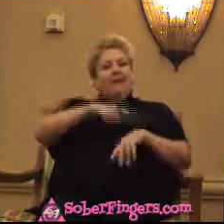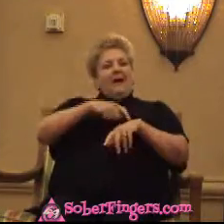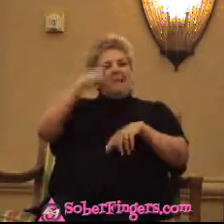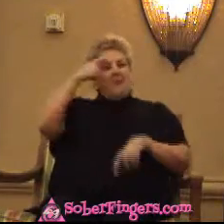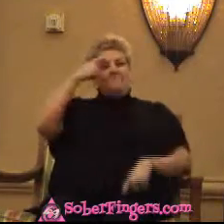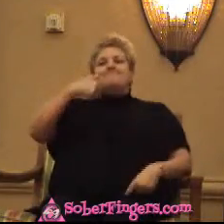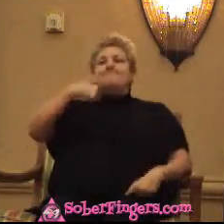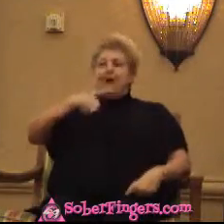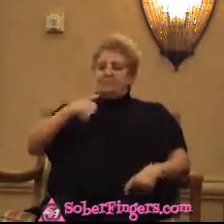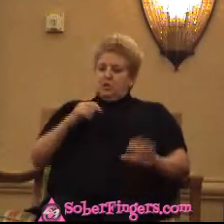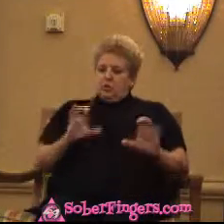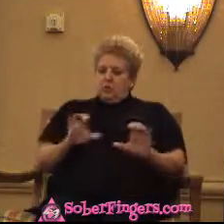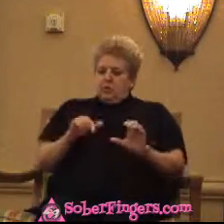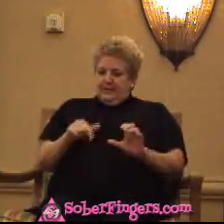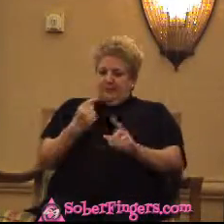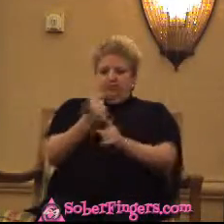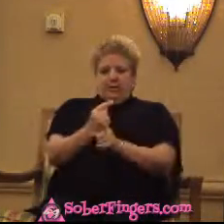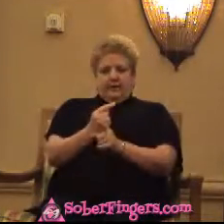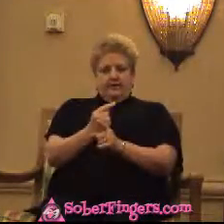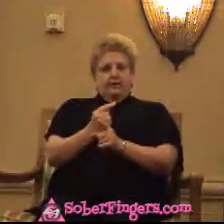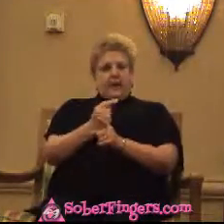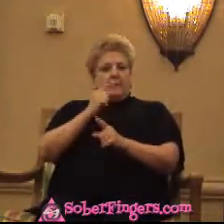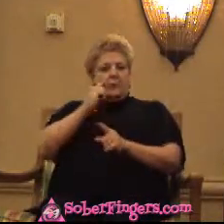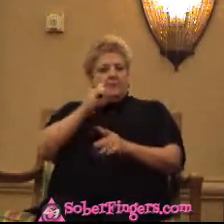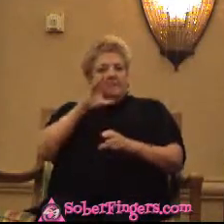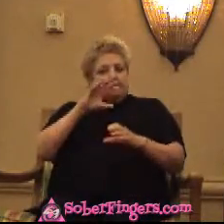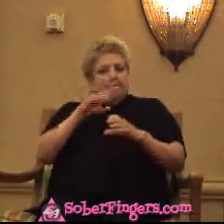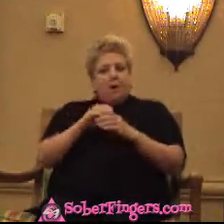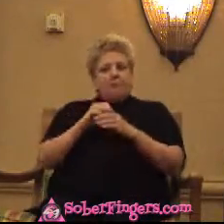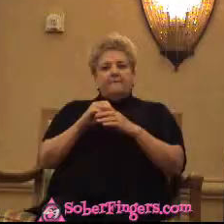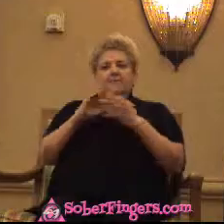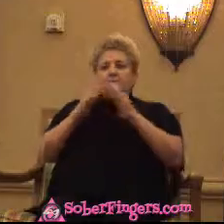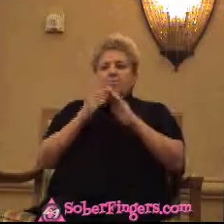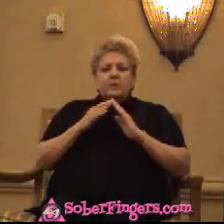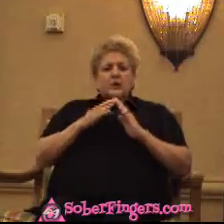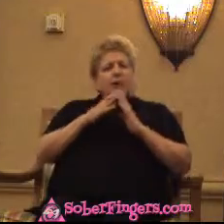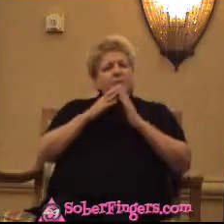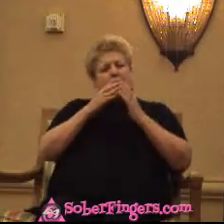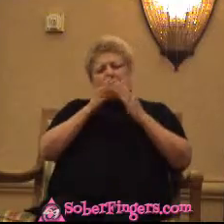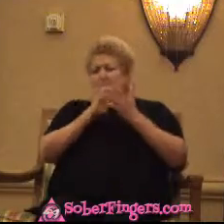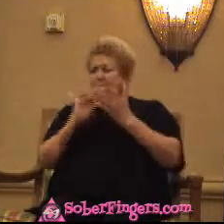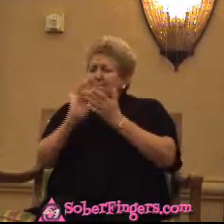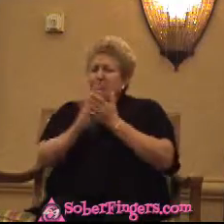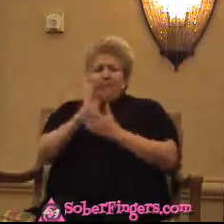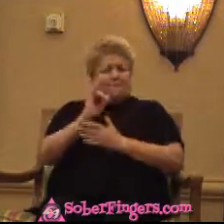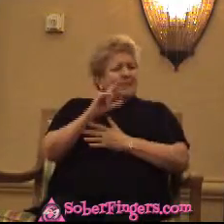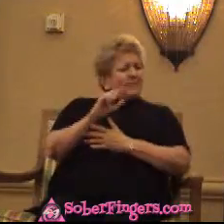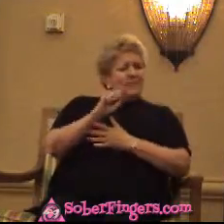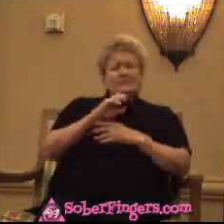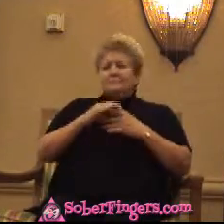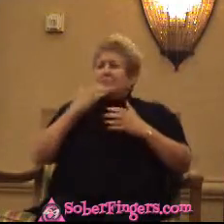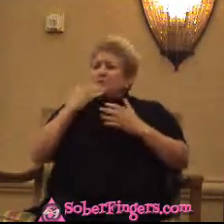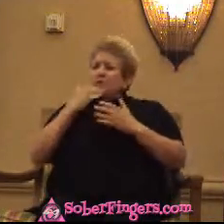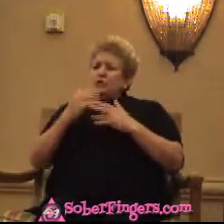going to be part of the community, I'm going to pay my bills, I'm going to be a good citizen, I'm going to do the whole thing. I mean, this is